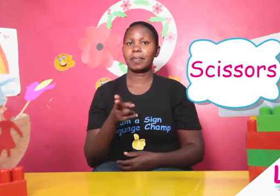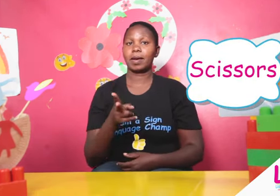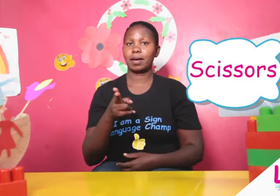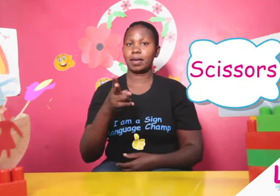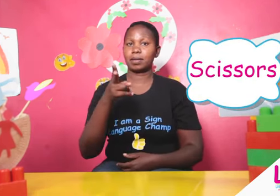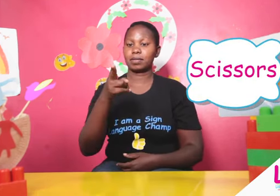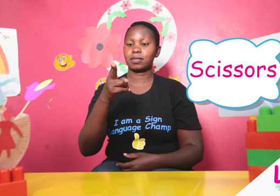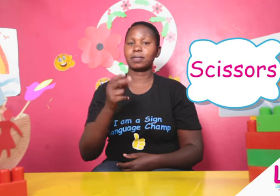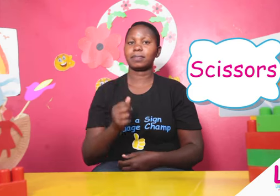scissors.